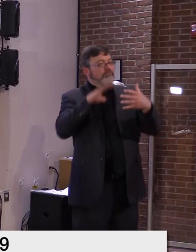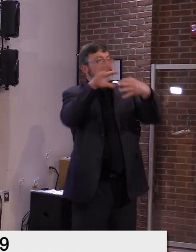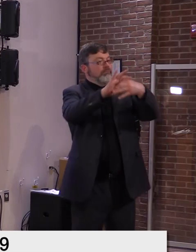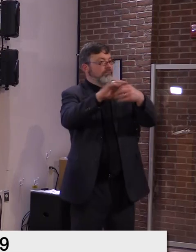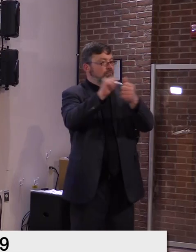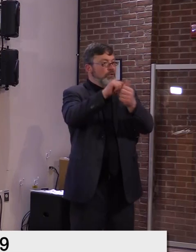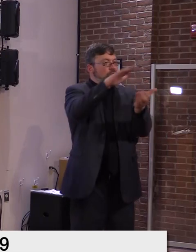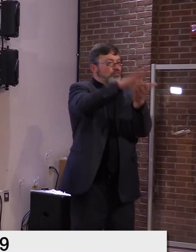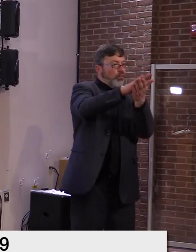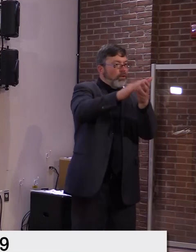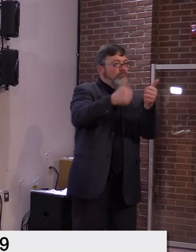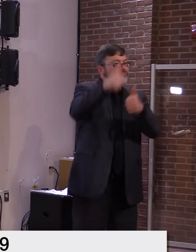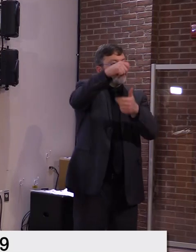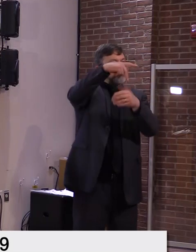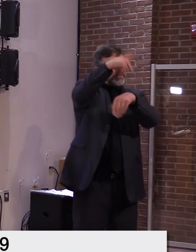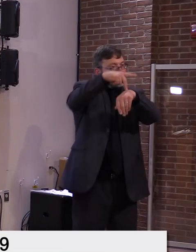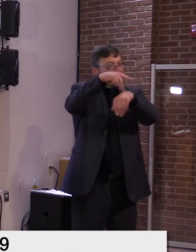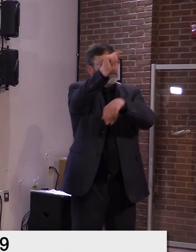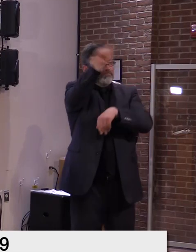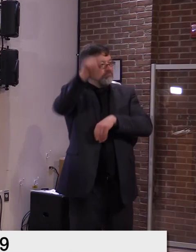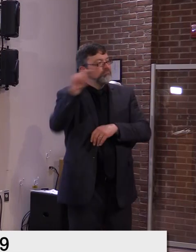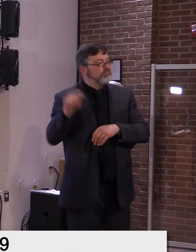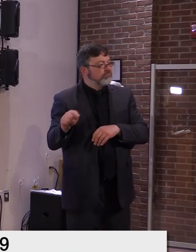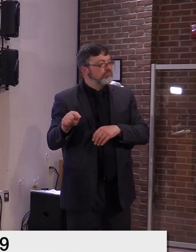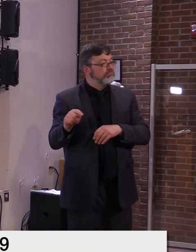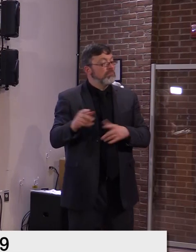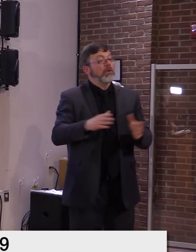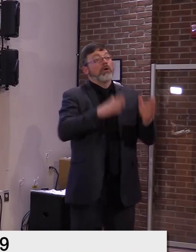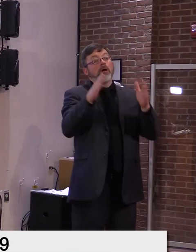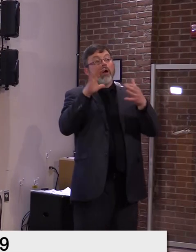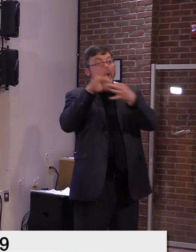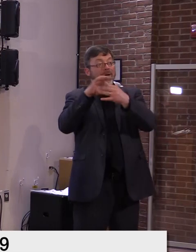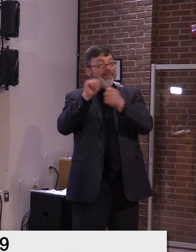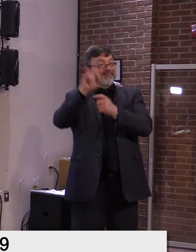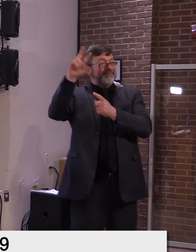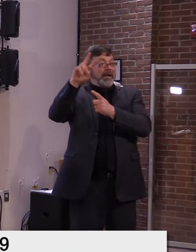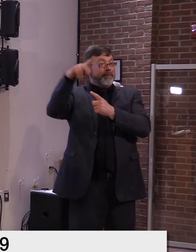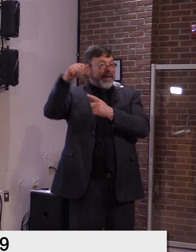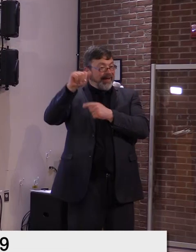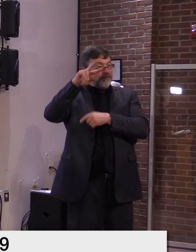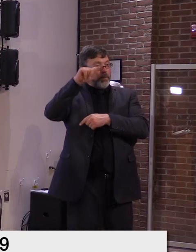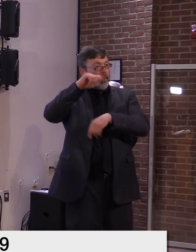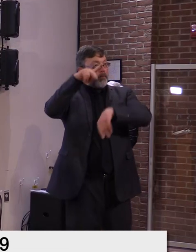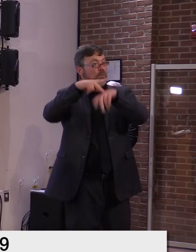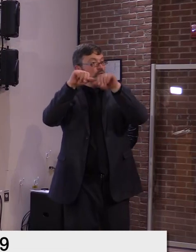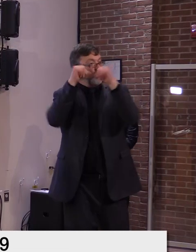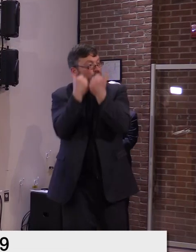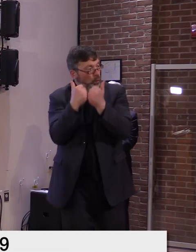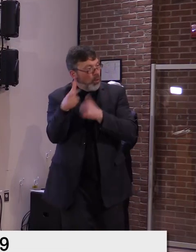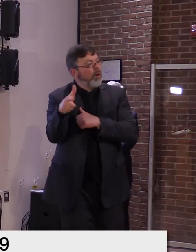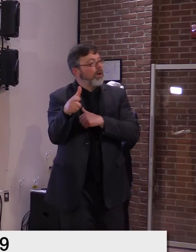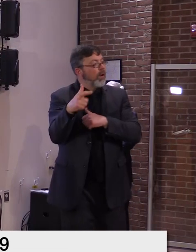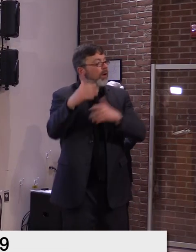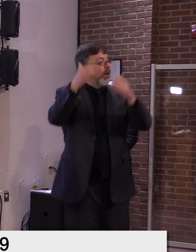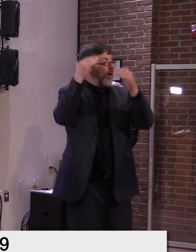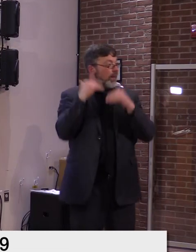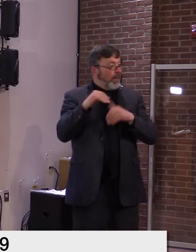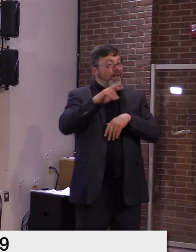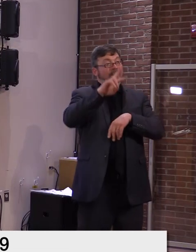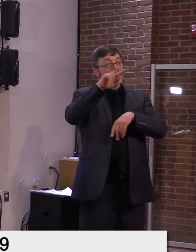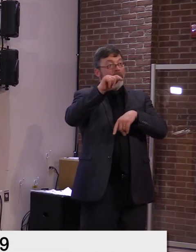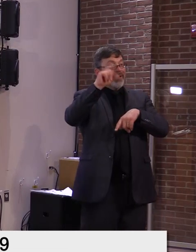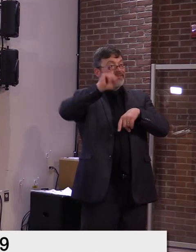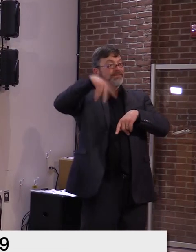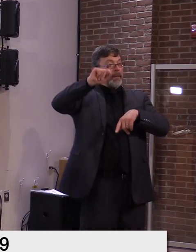Principals Association, Vermont Superintendents Association, and our own regular connections to make sure that